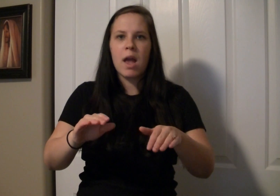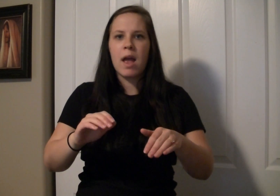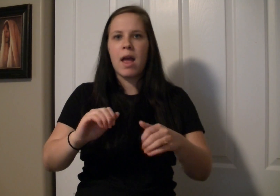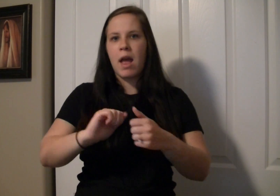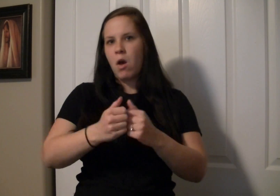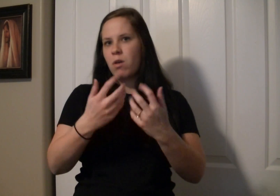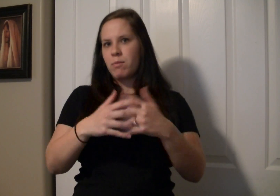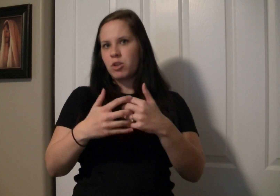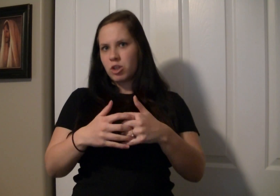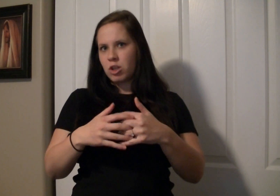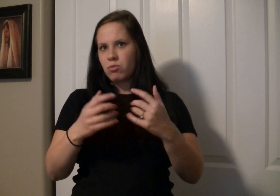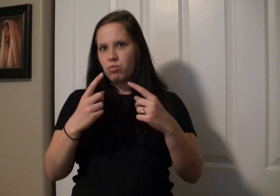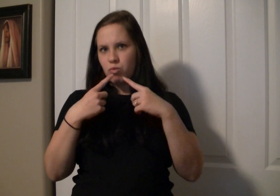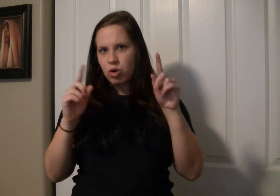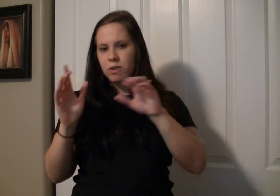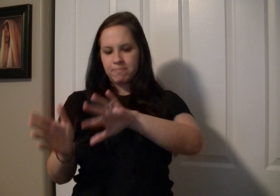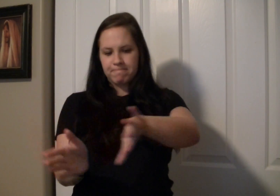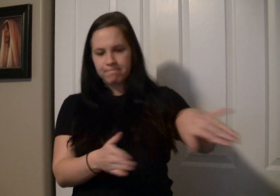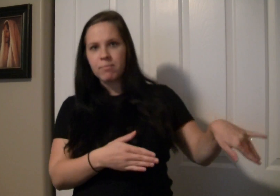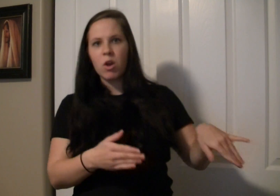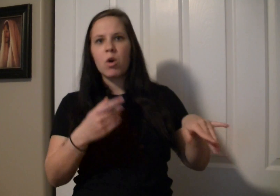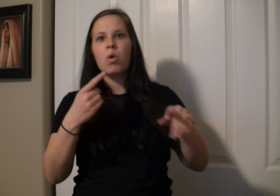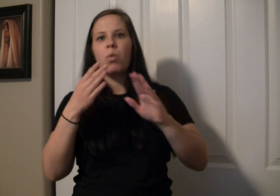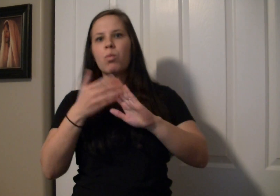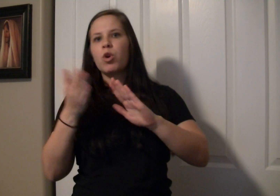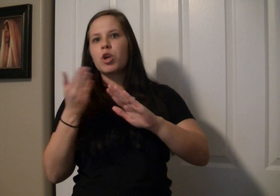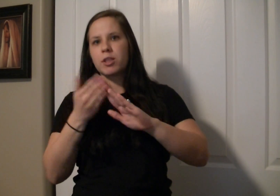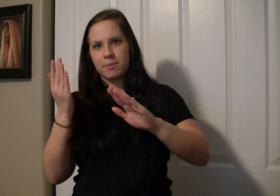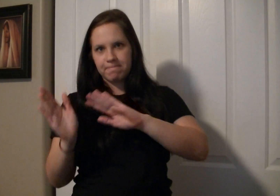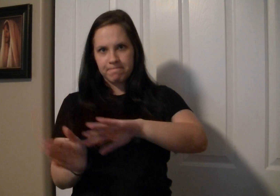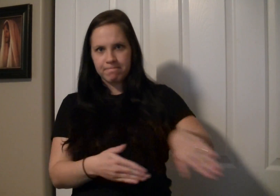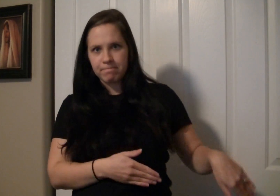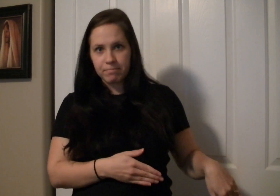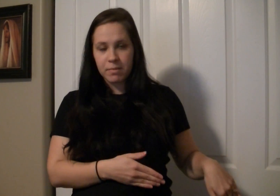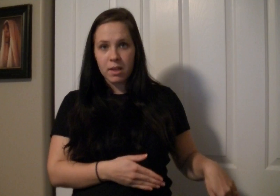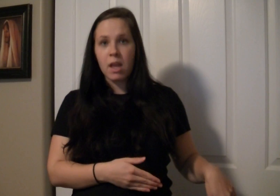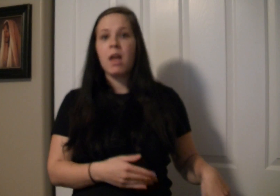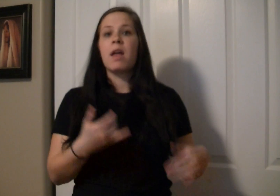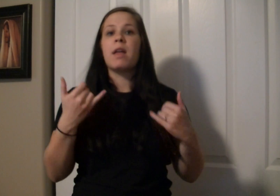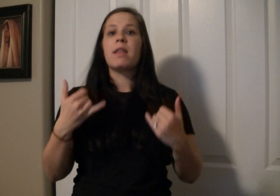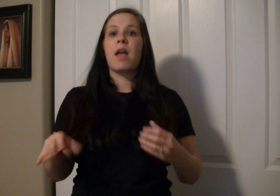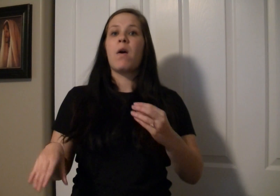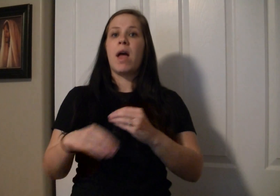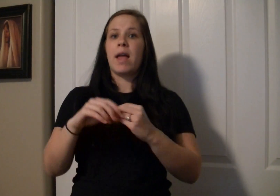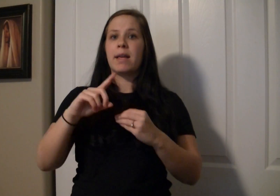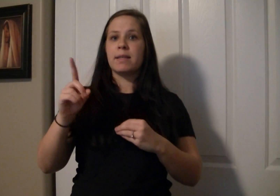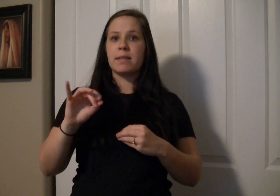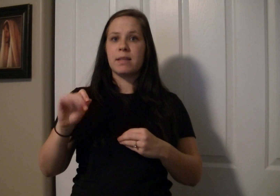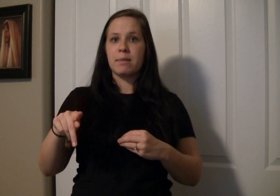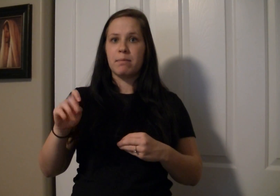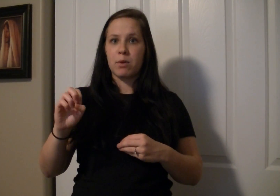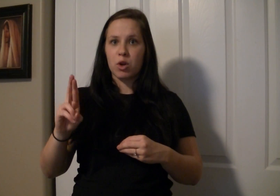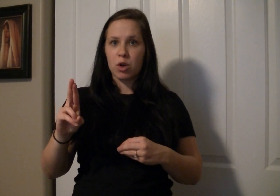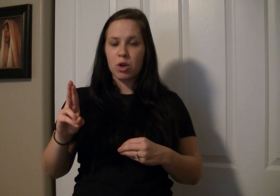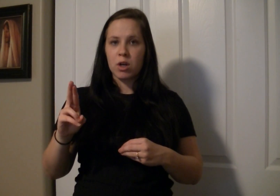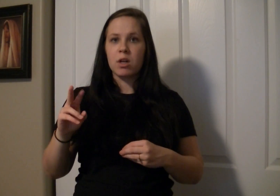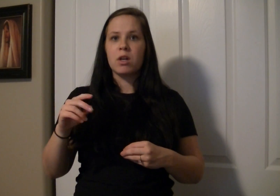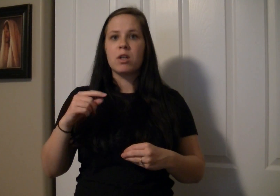zipper in. You can put the zipper into your garment before you've sewn the entire garment